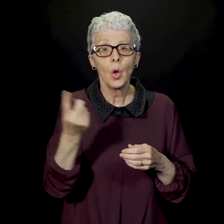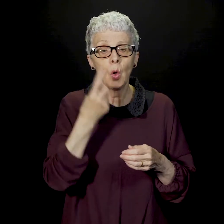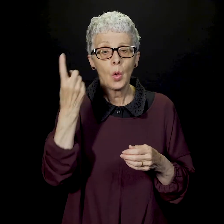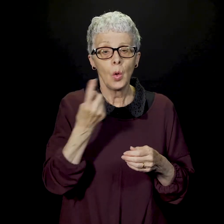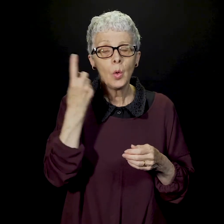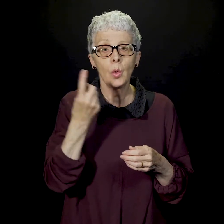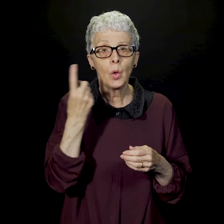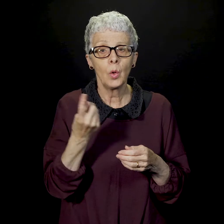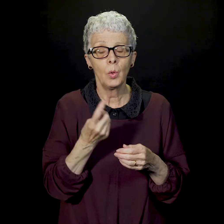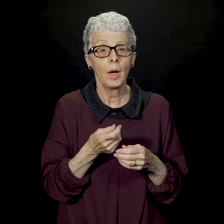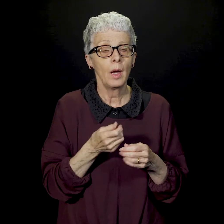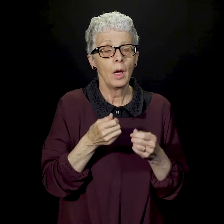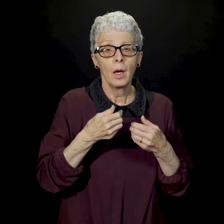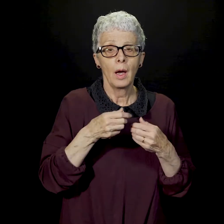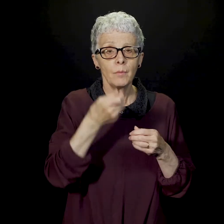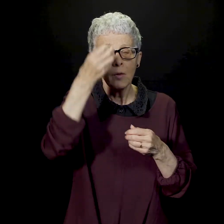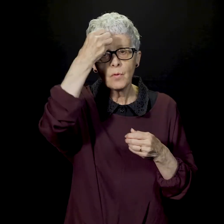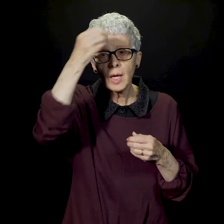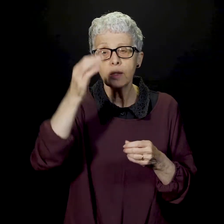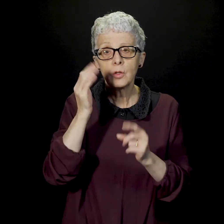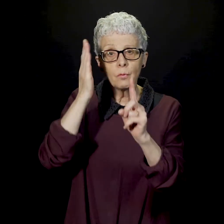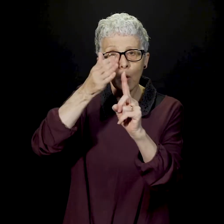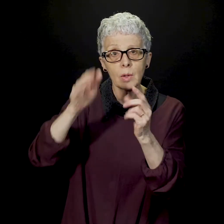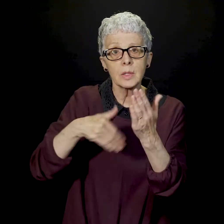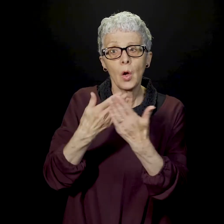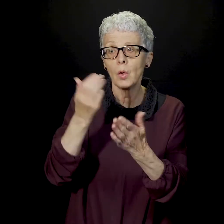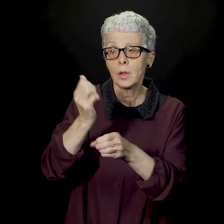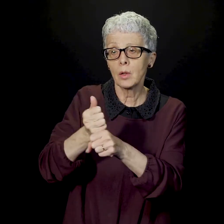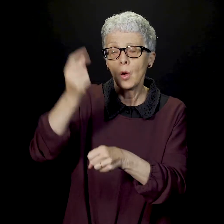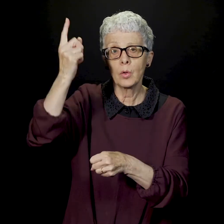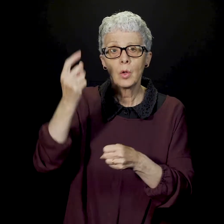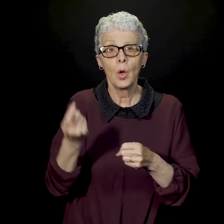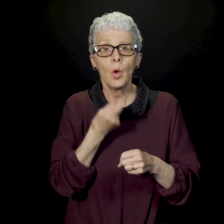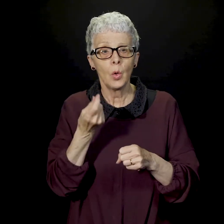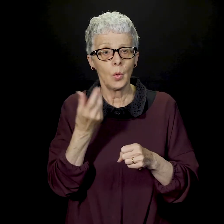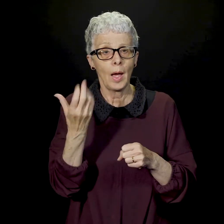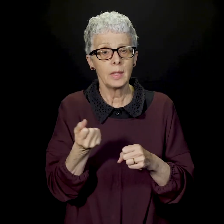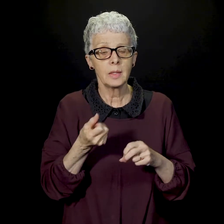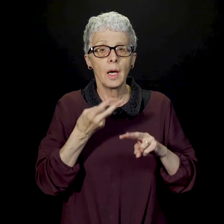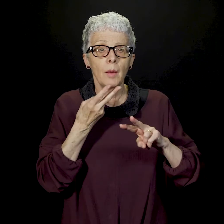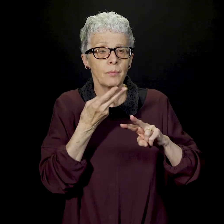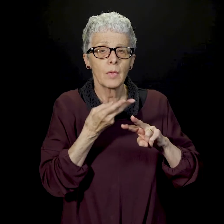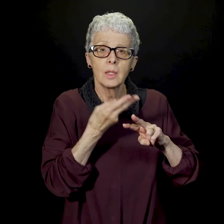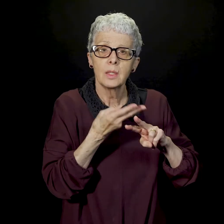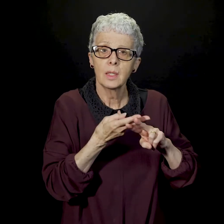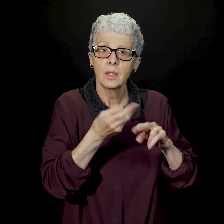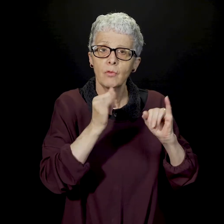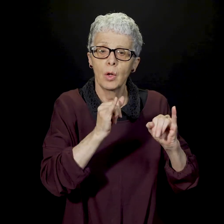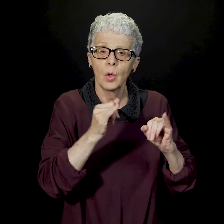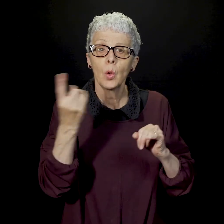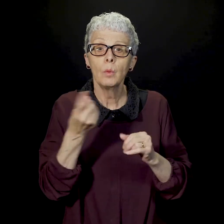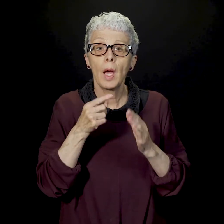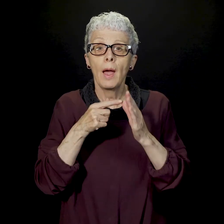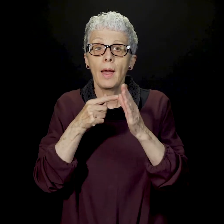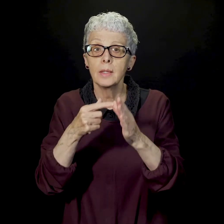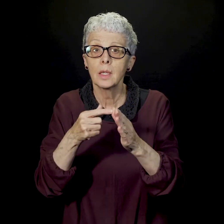away by the current? Who gets swept away? Who gets caught up in sex in the wrong way and not using intimacy the right way? Who would that be? And the answer